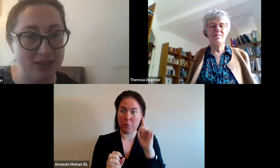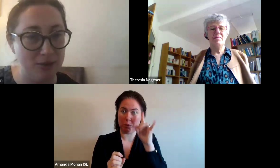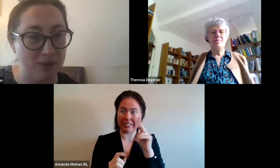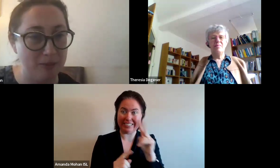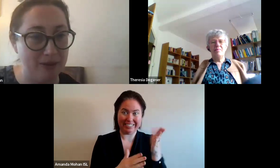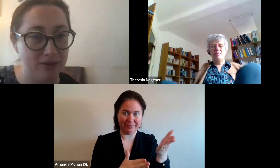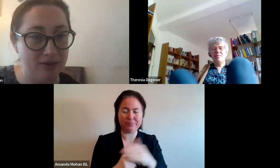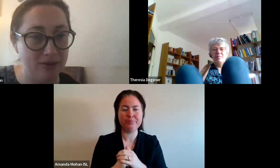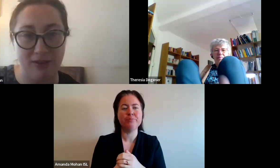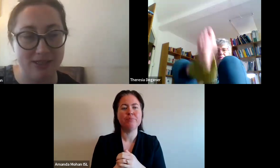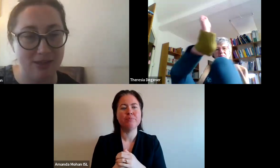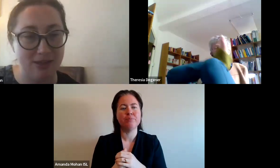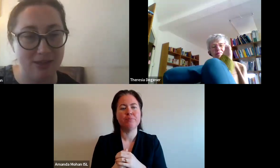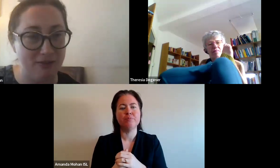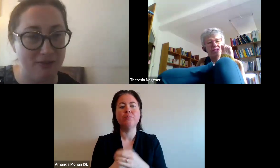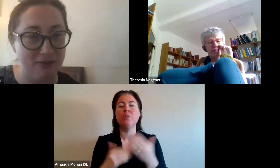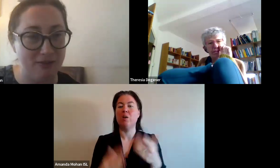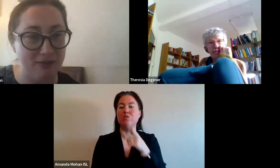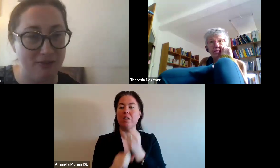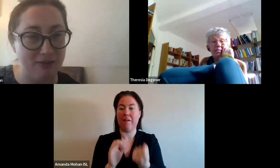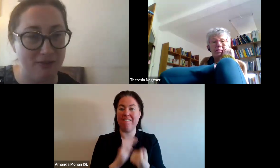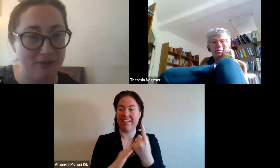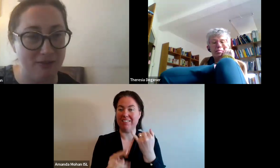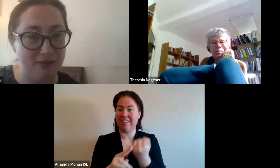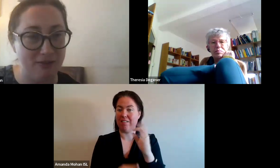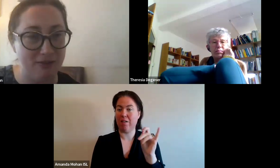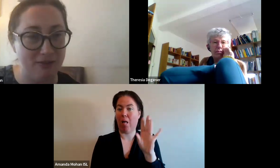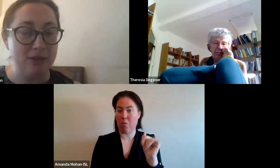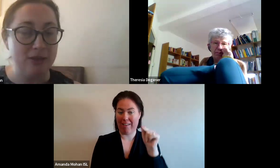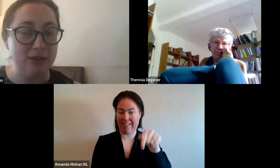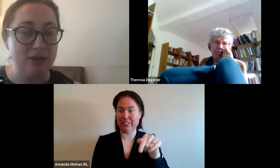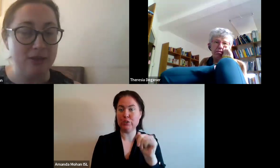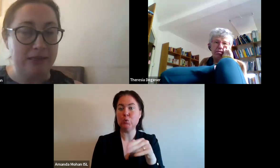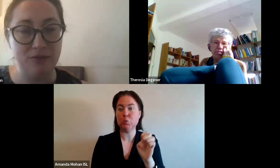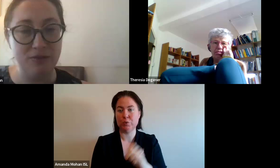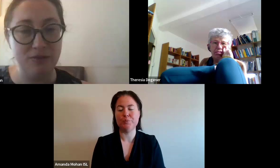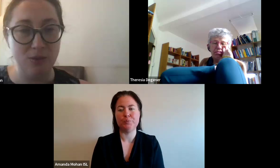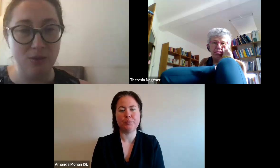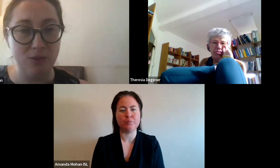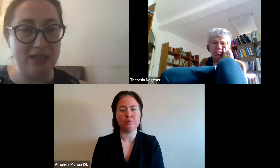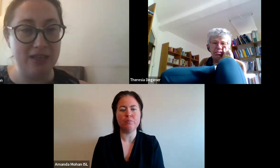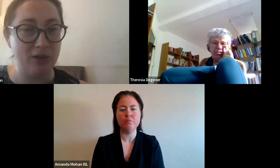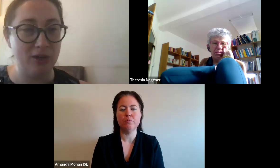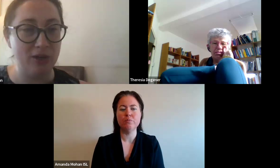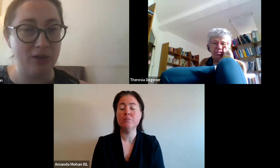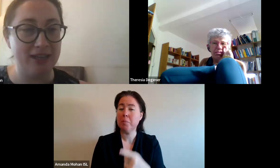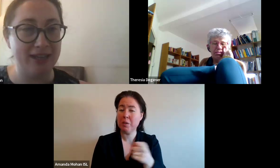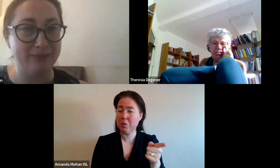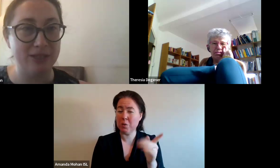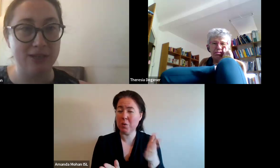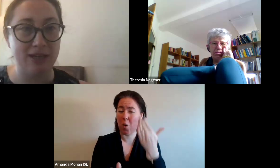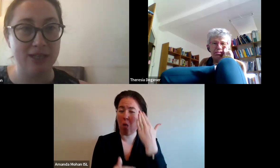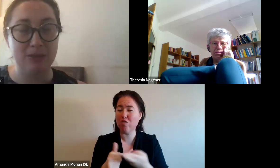and I'm going to tell you about the event that we're having in Galway in June. So as many of you know, we run our